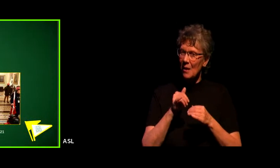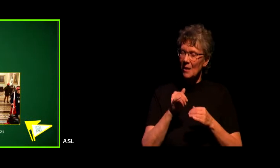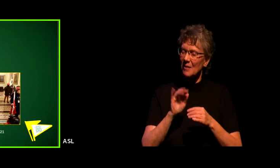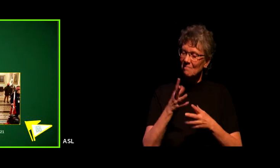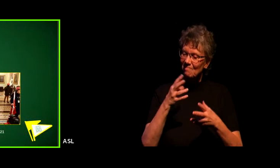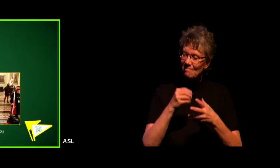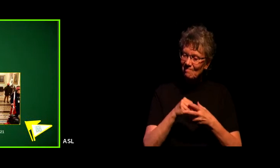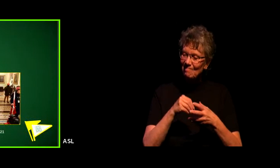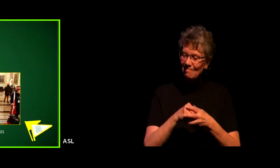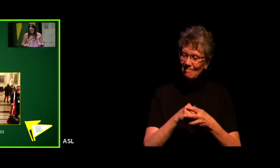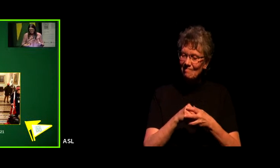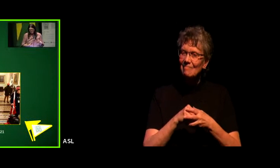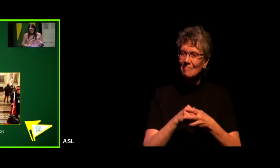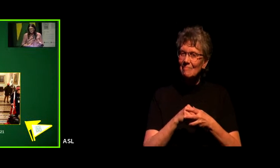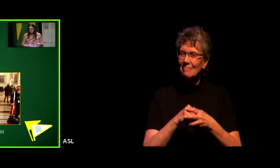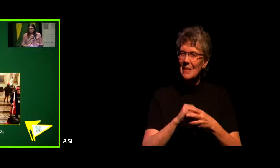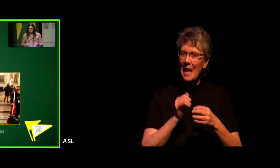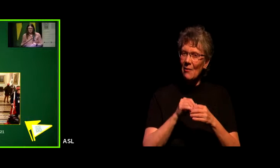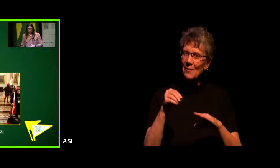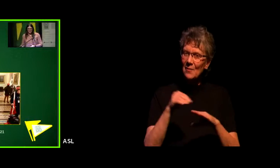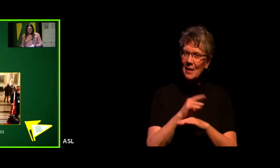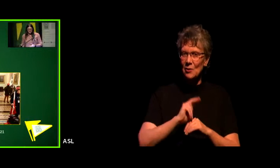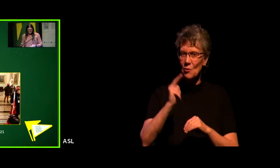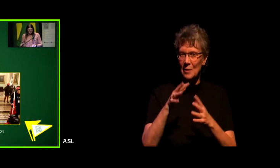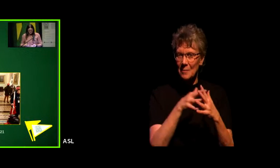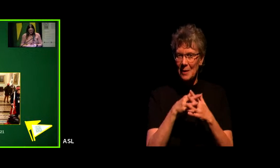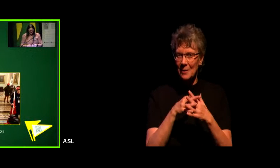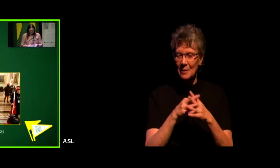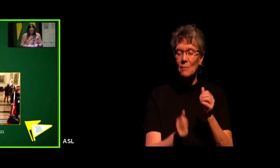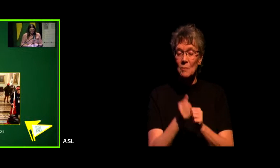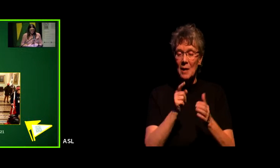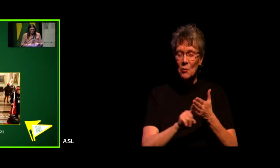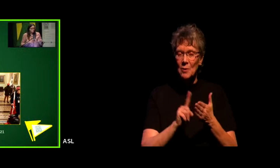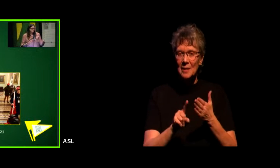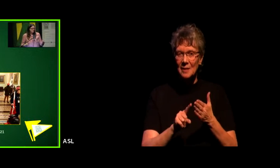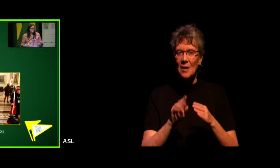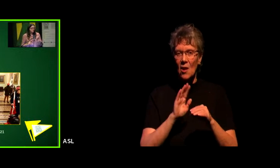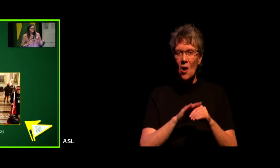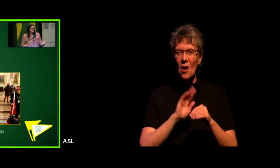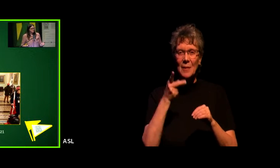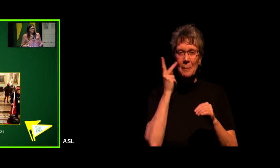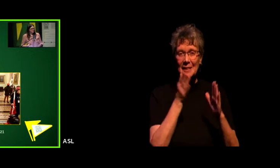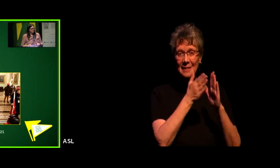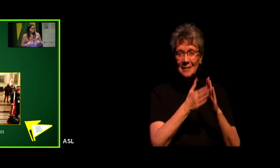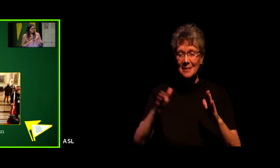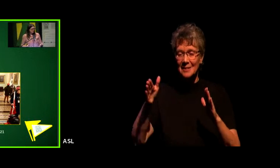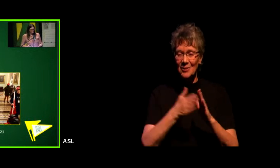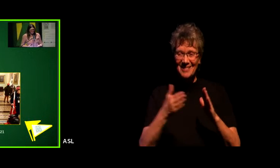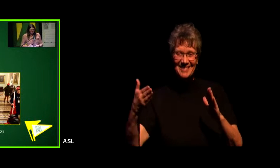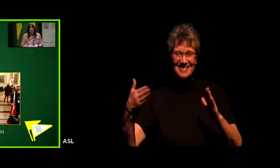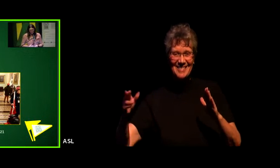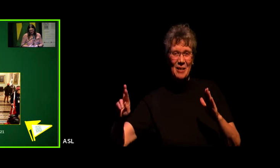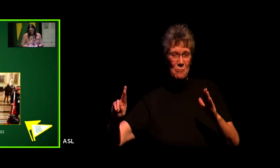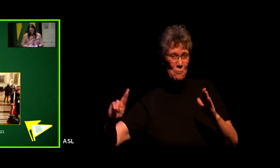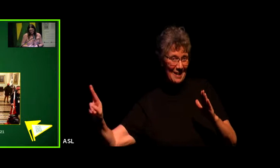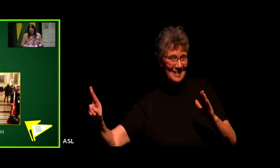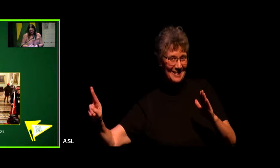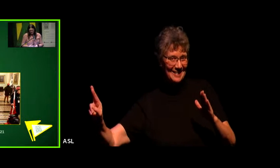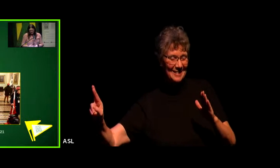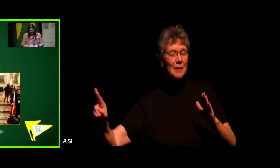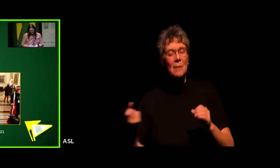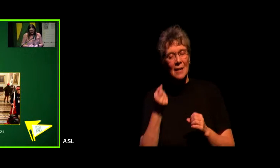conspirituality. Most of my research focus is on far right ideas. Neither the right nor conspirituality are the only places that you find